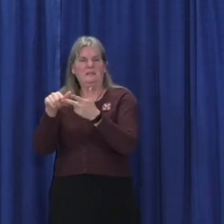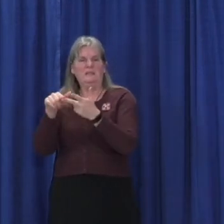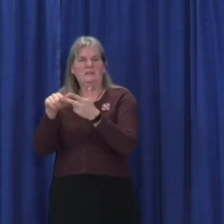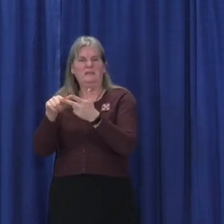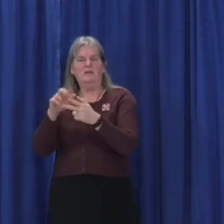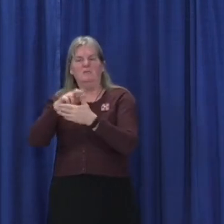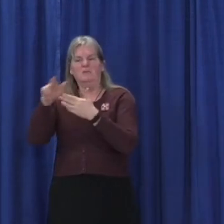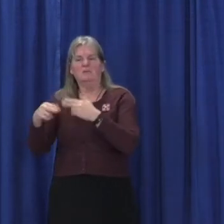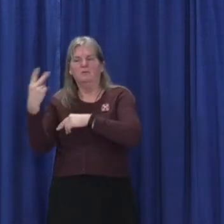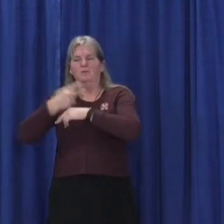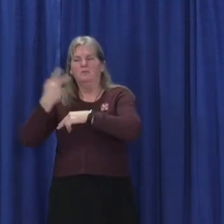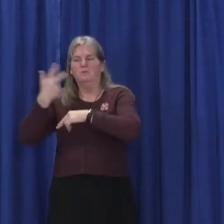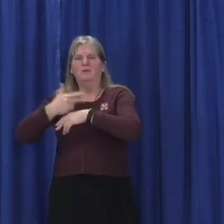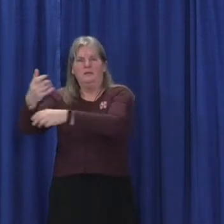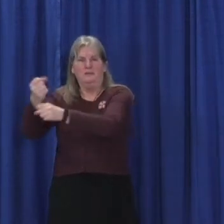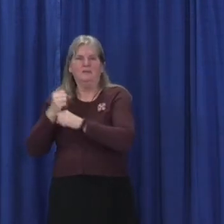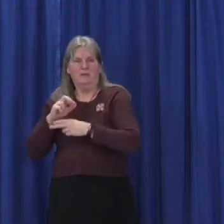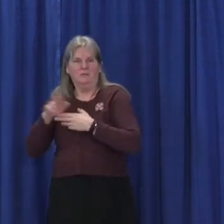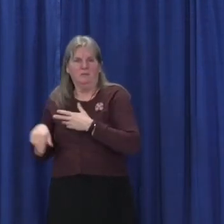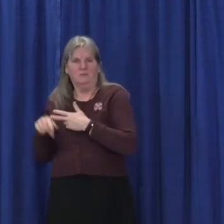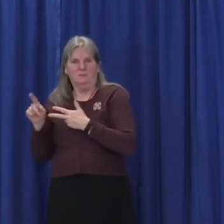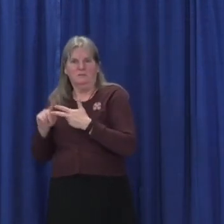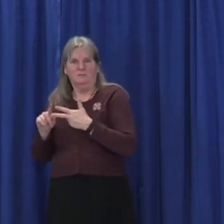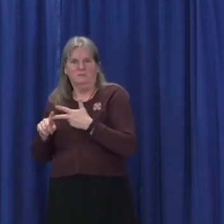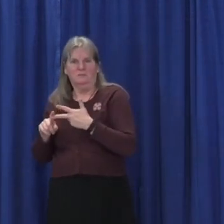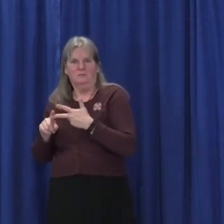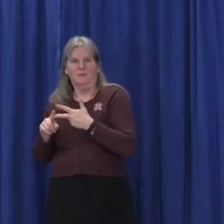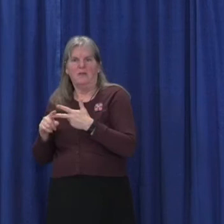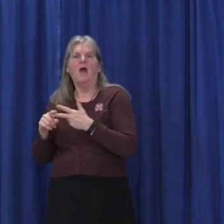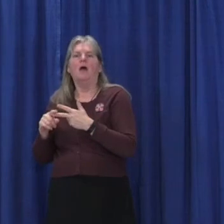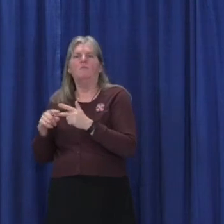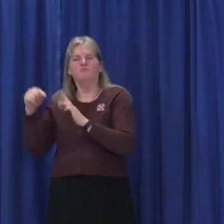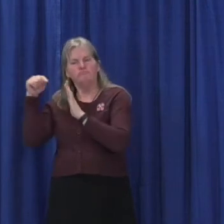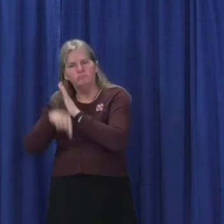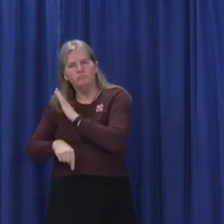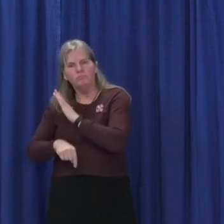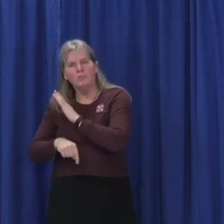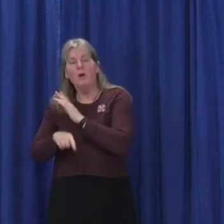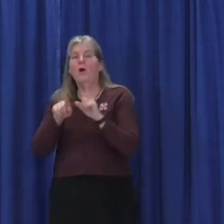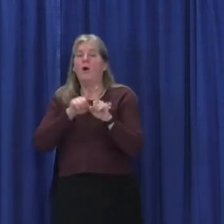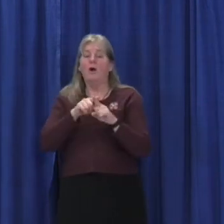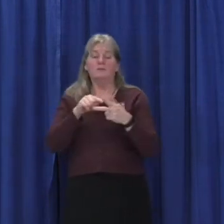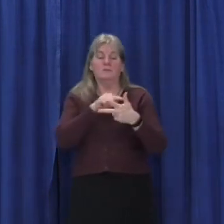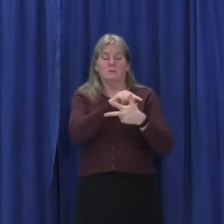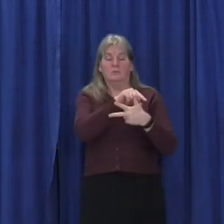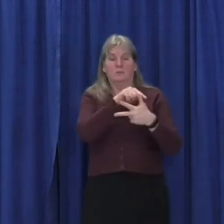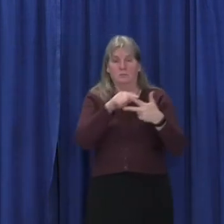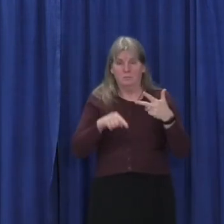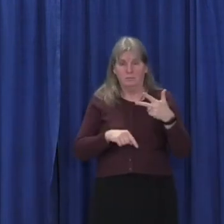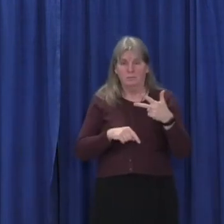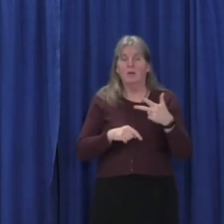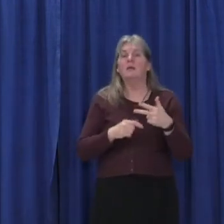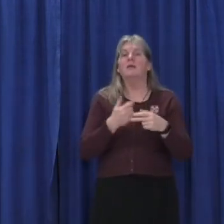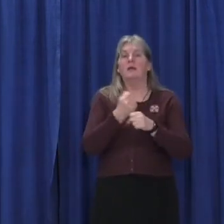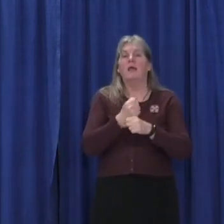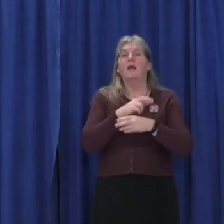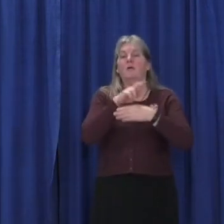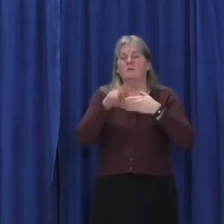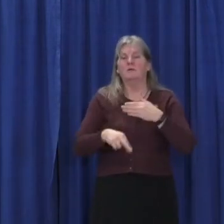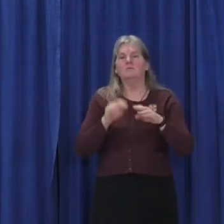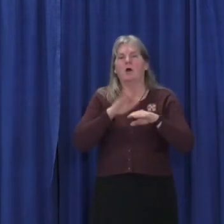the results in 2 to 3 days. We're also able to offer results online, which makes everyone get their results